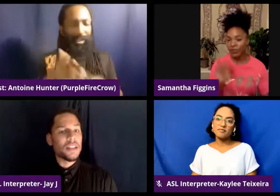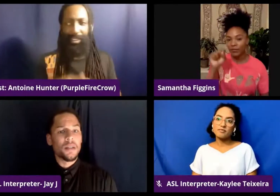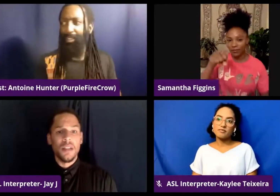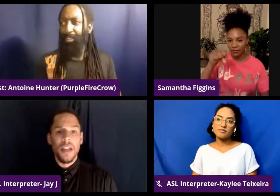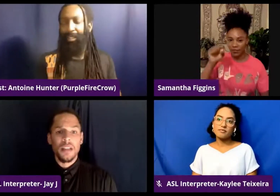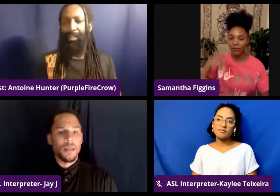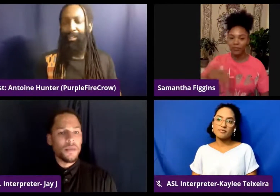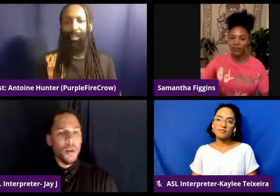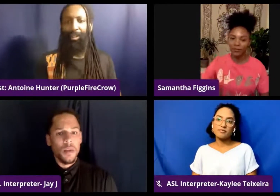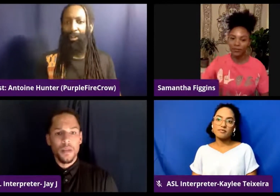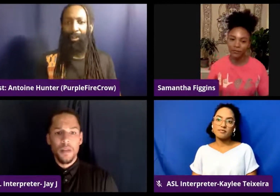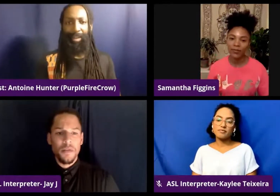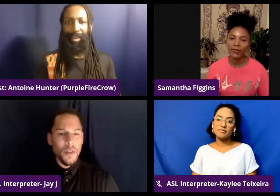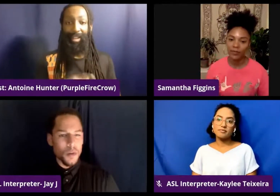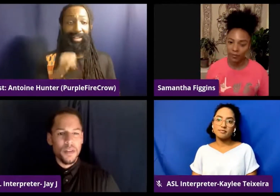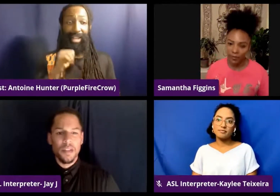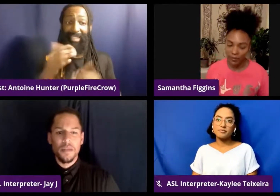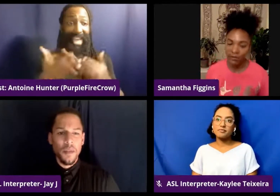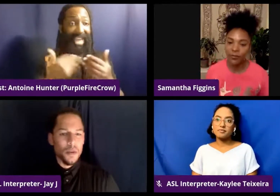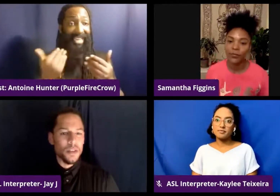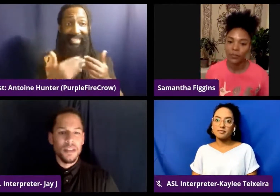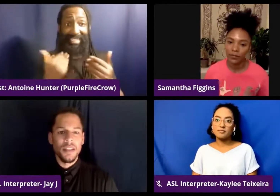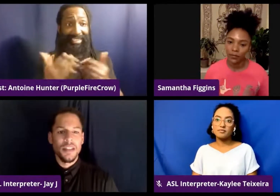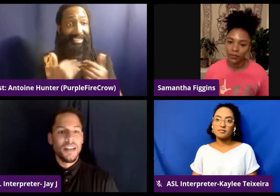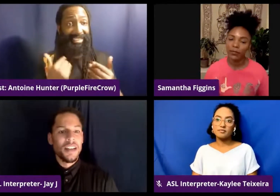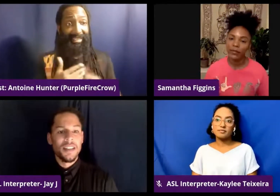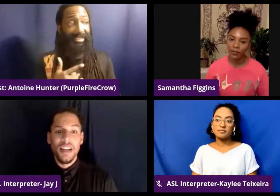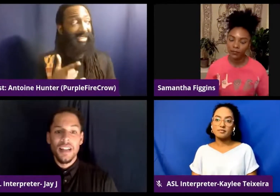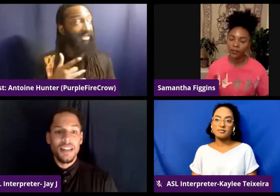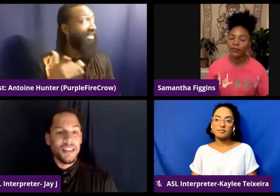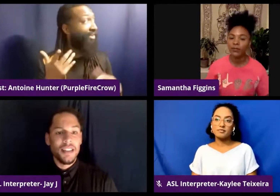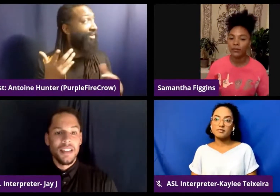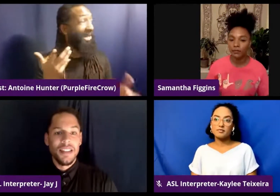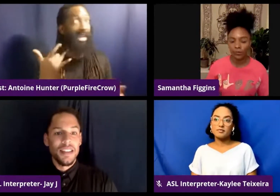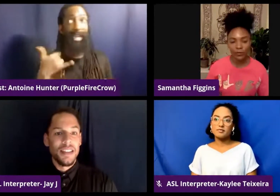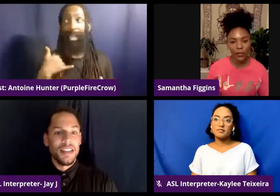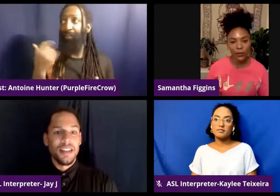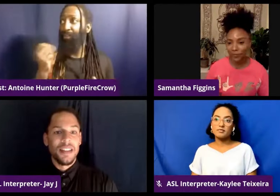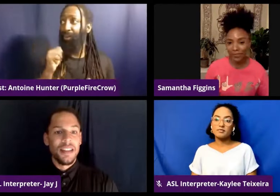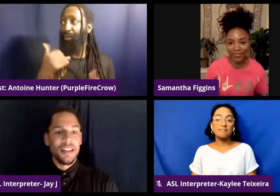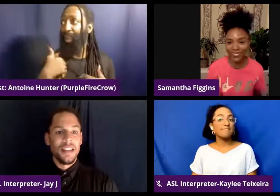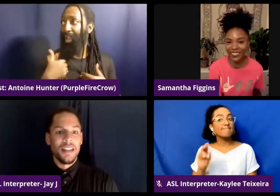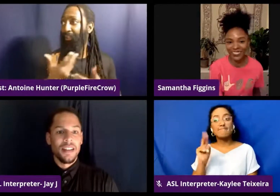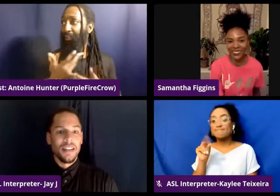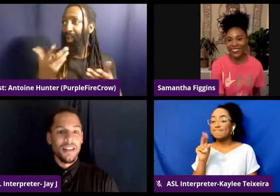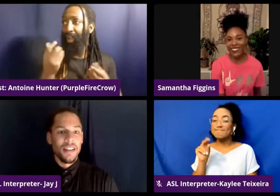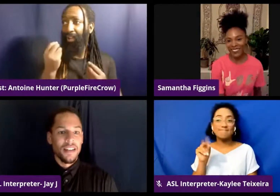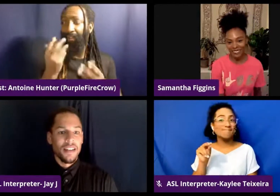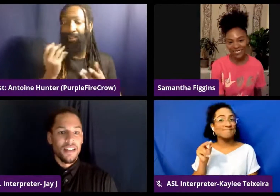Yeah, that's the focus, right? Focusing. It's not easy. No.